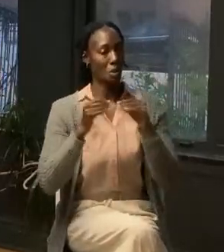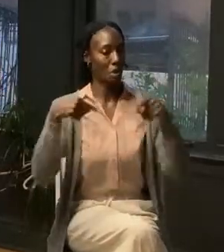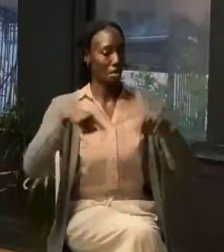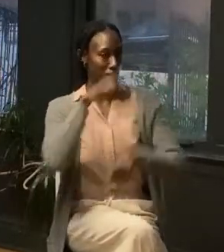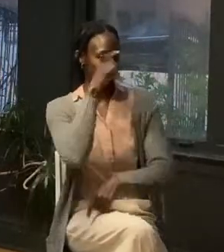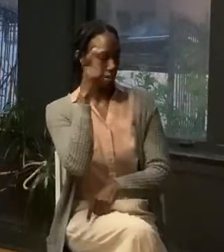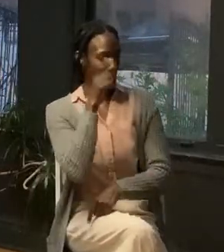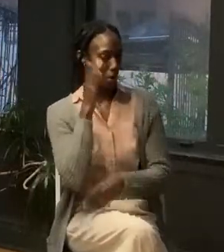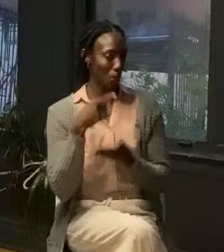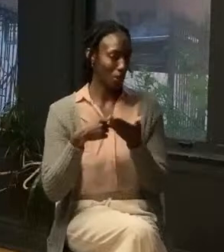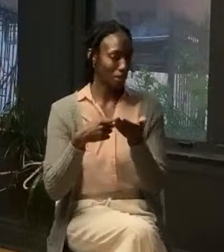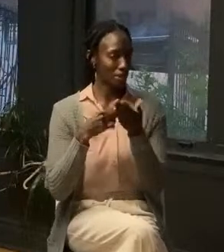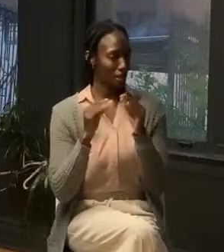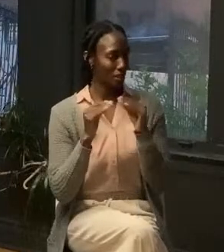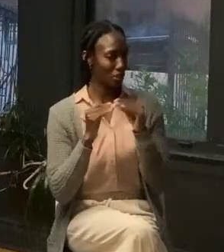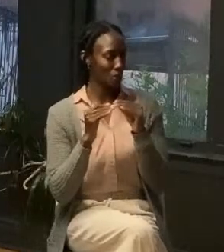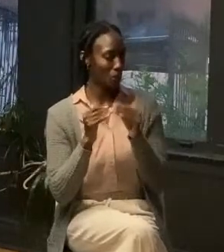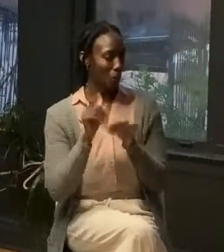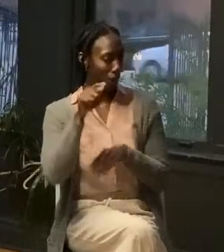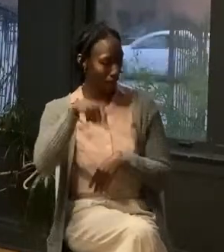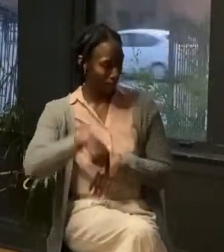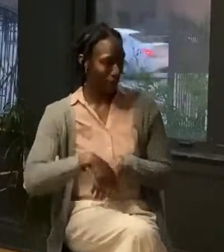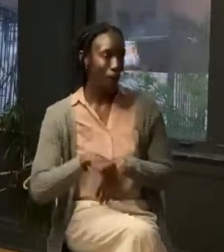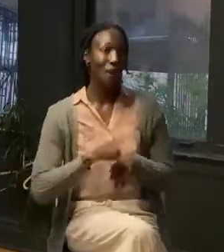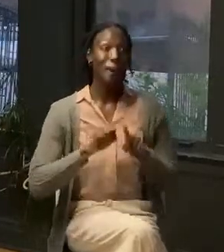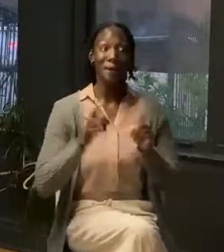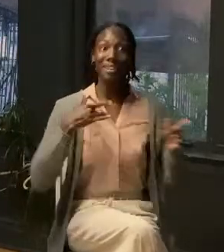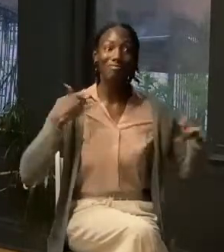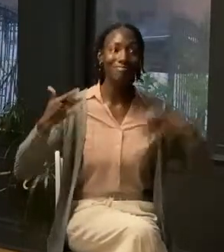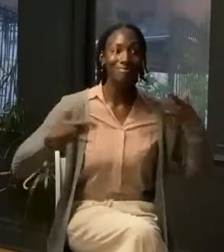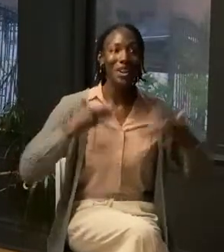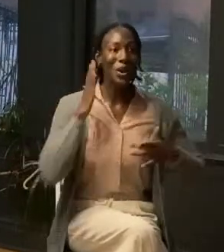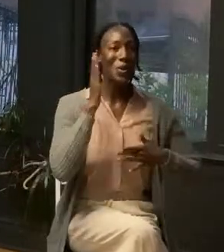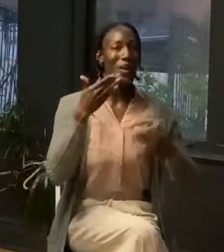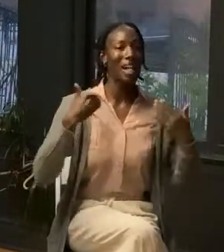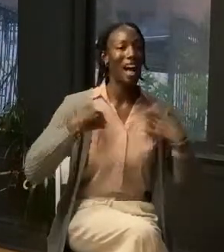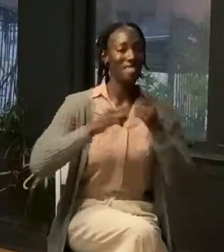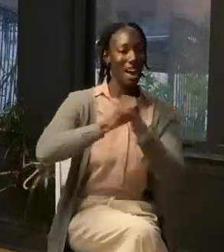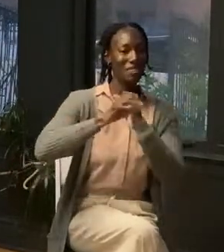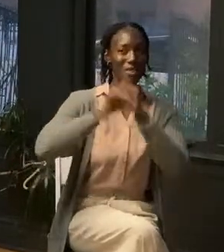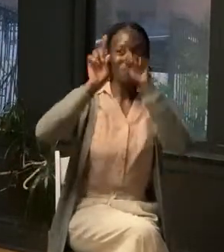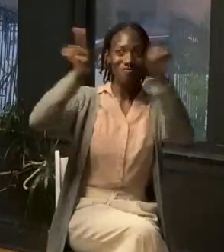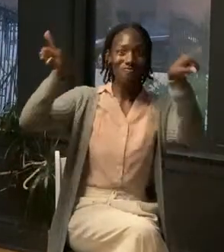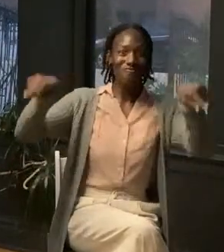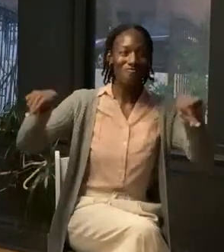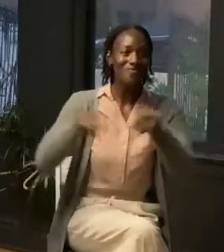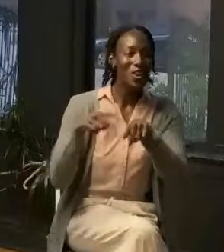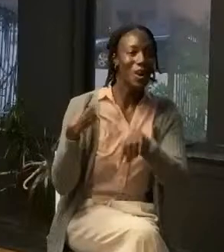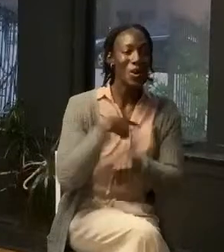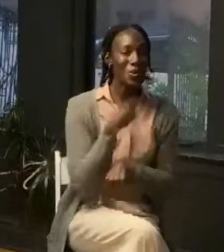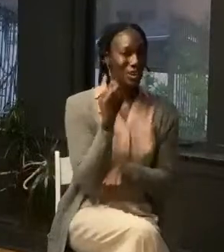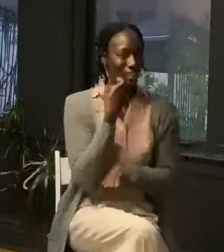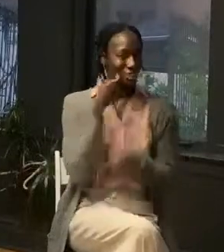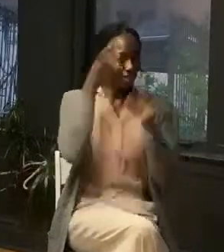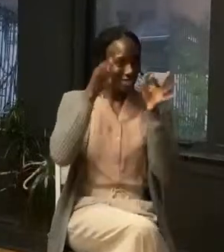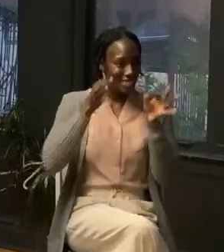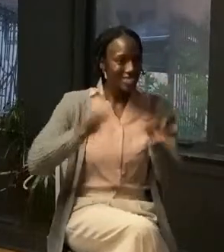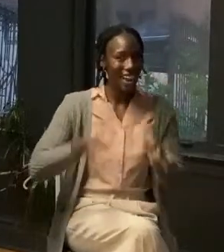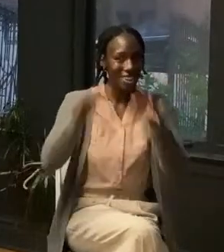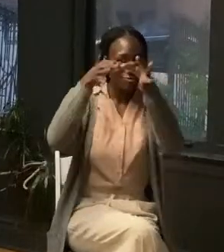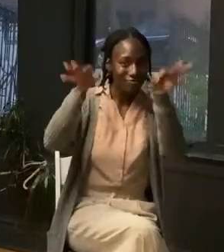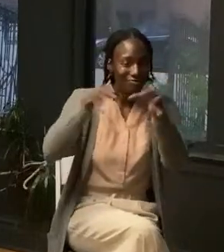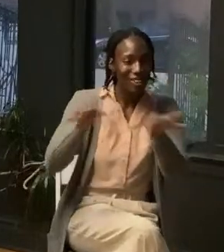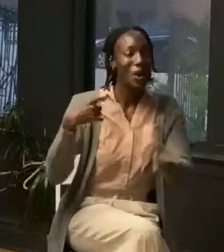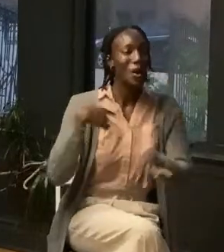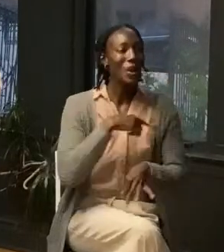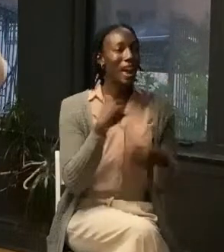But it's very exciting. There'll be a billboard going up that we just worked out the language for. We have a logo. Check out